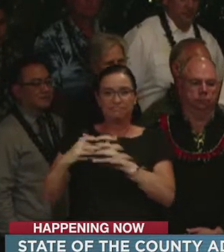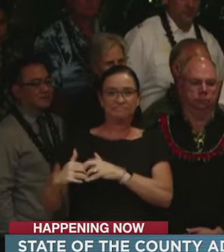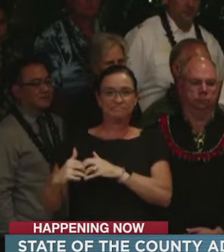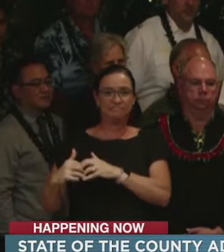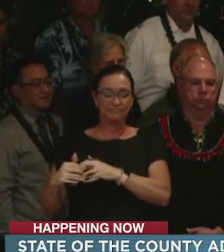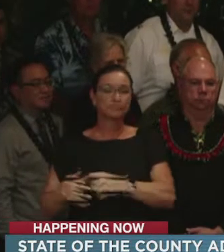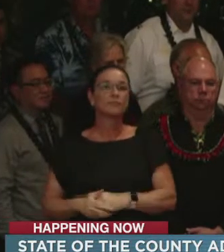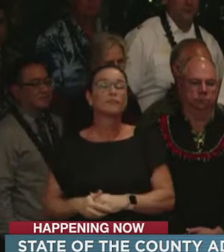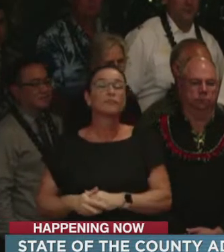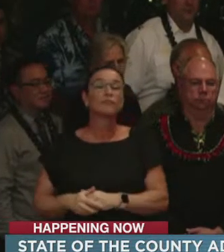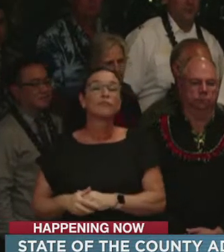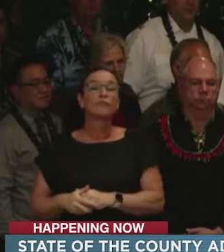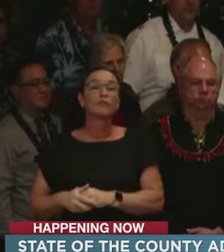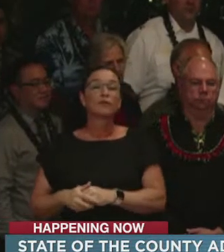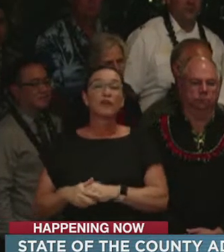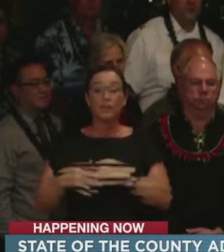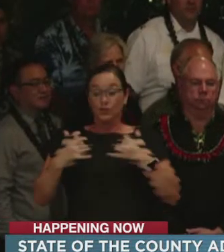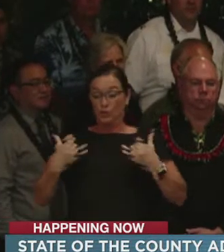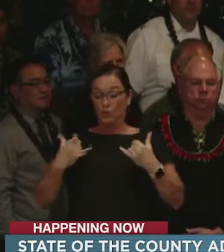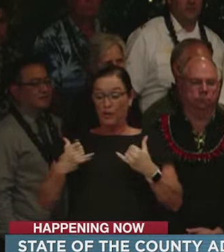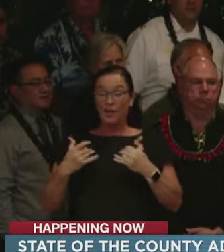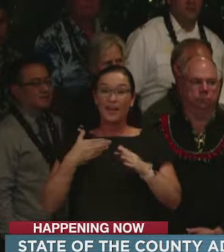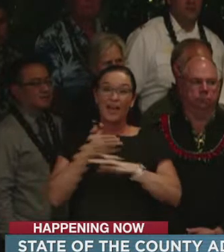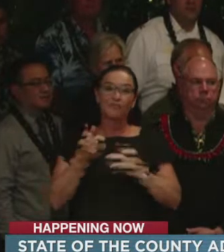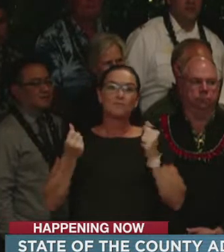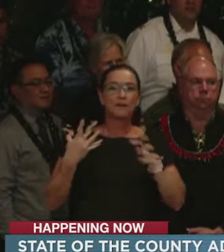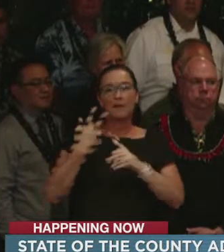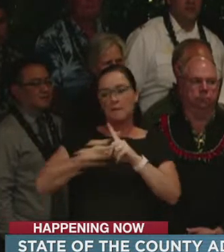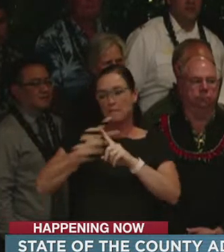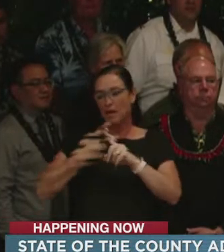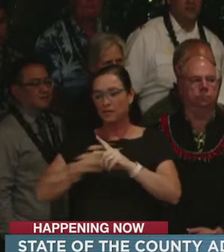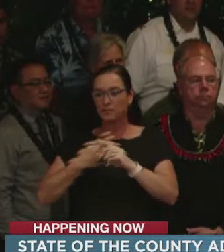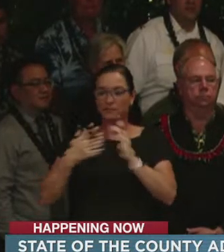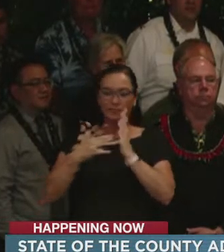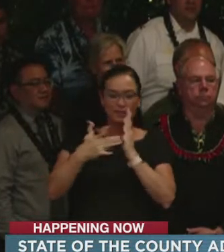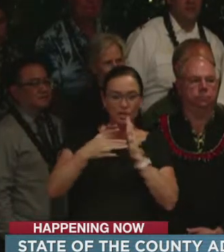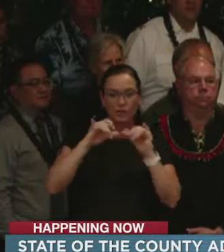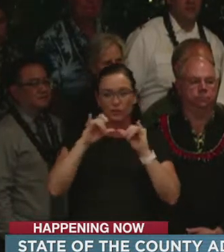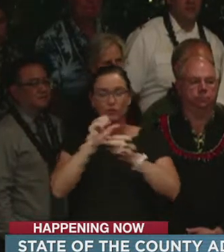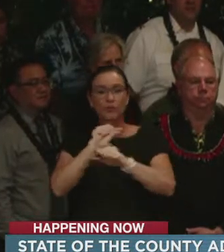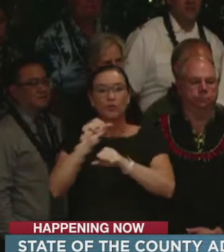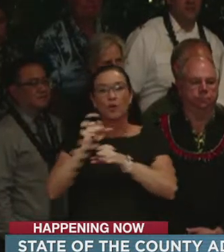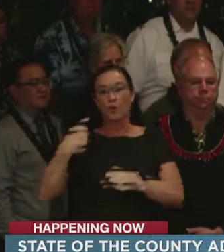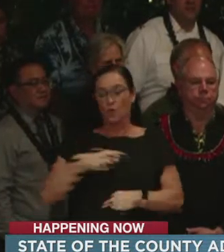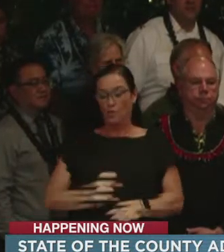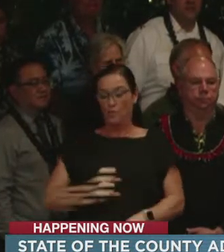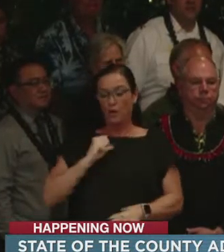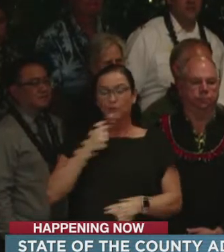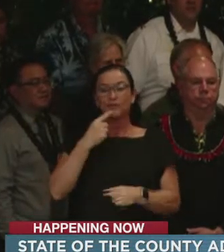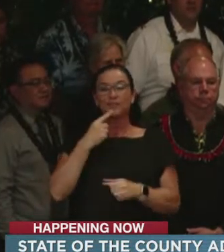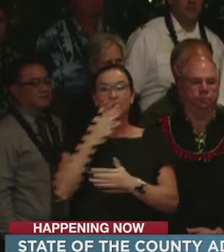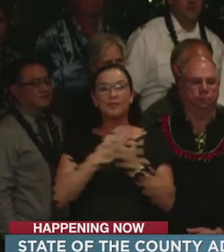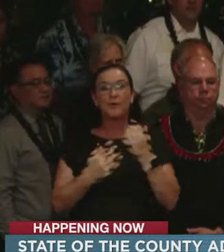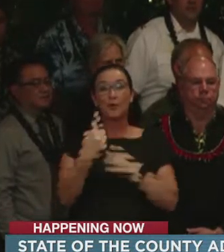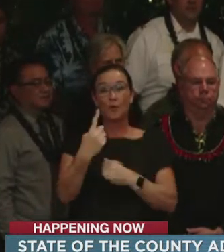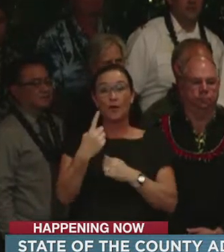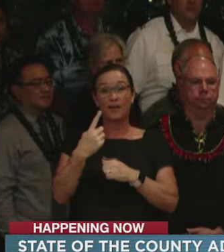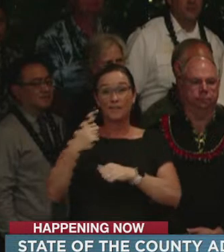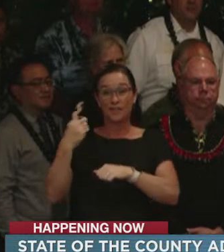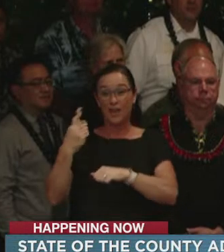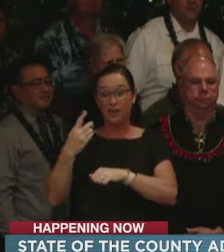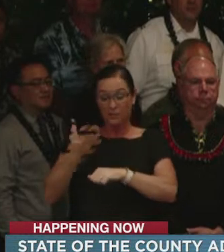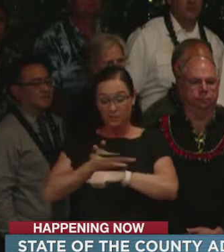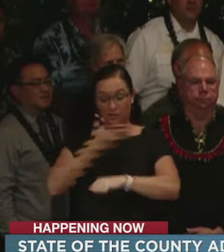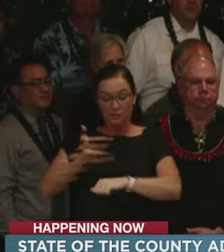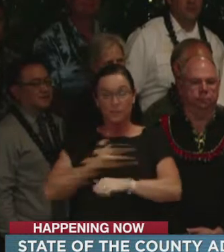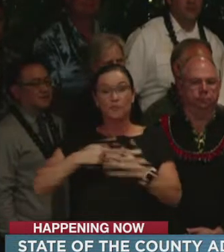Today, following months of difficult technical engineering work, we are proud to say that Phase 1 of the rehabilitation project is